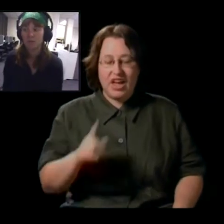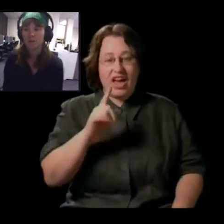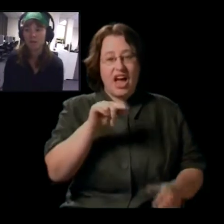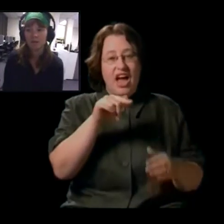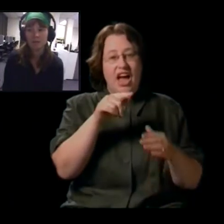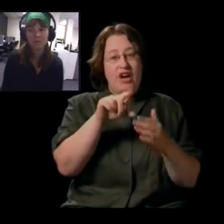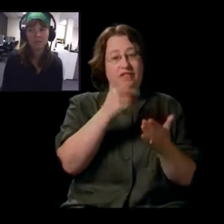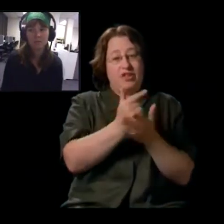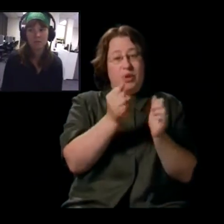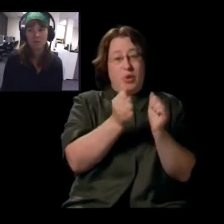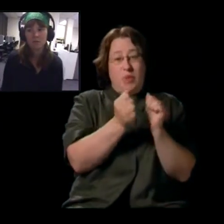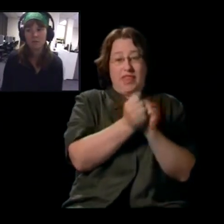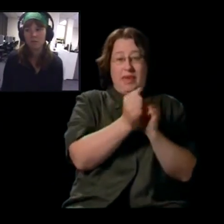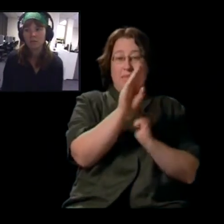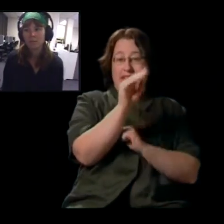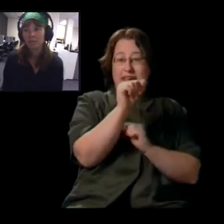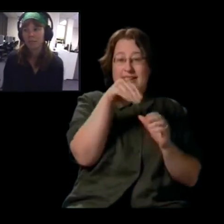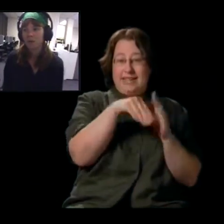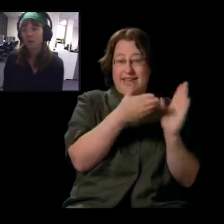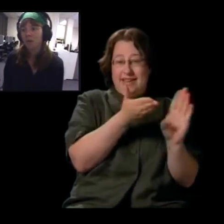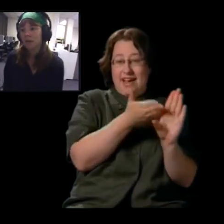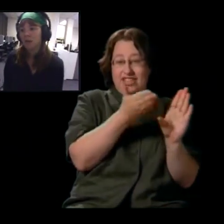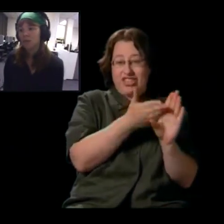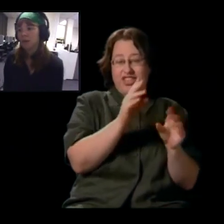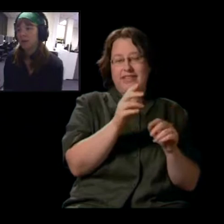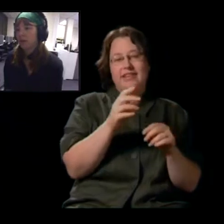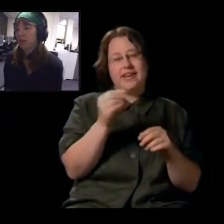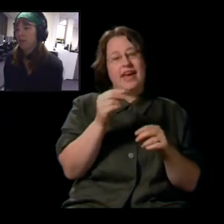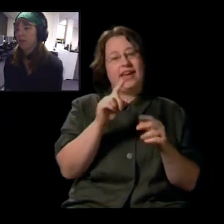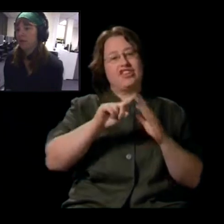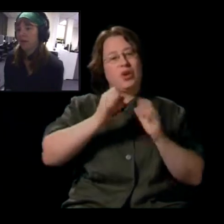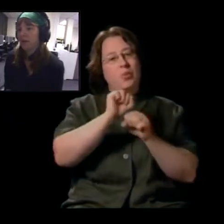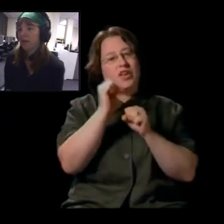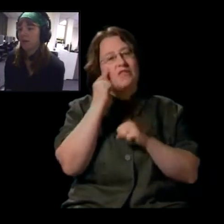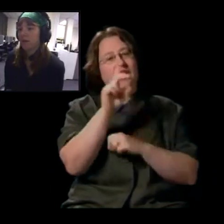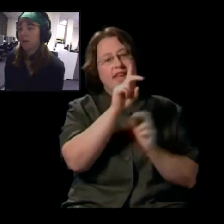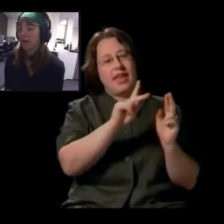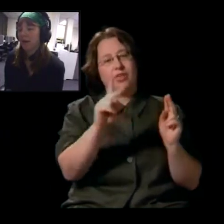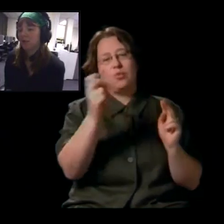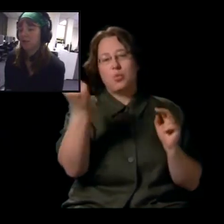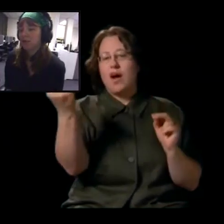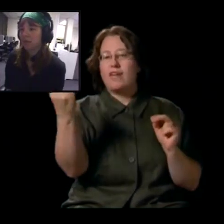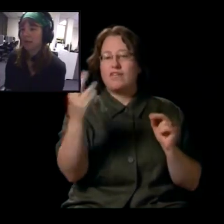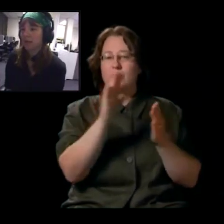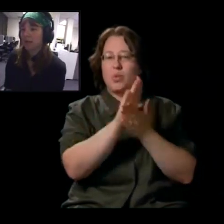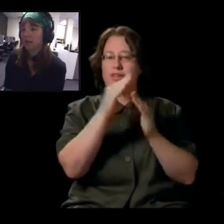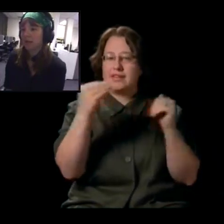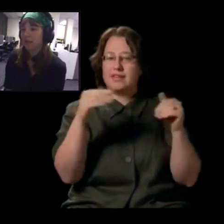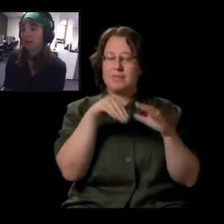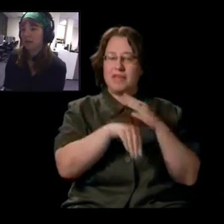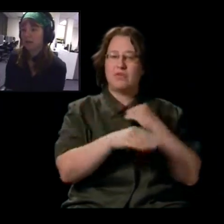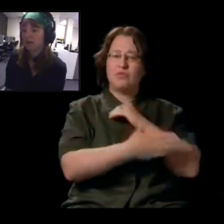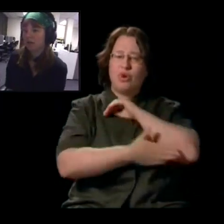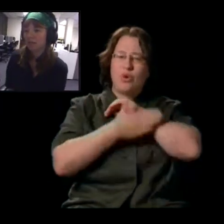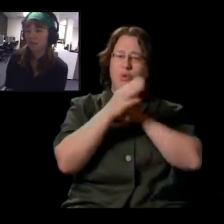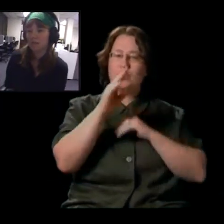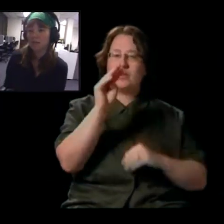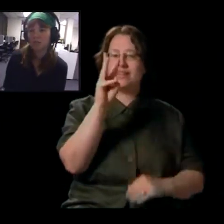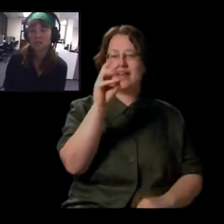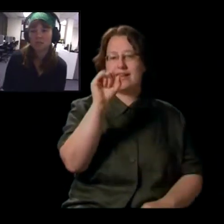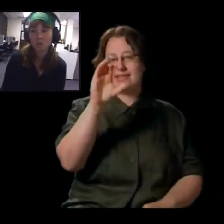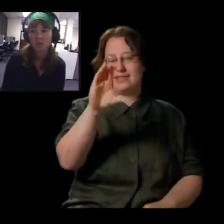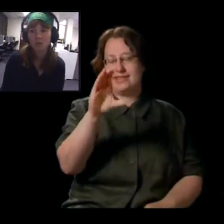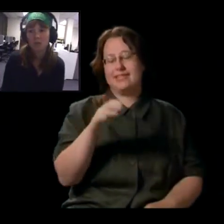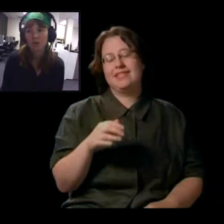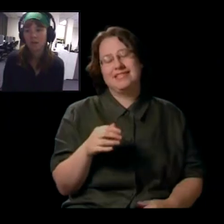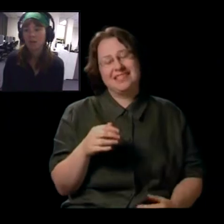information about myself. I graduated with my bachelor's degree in educational psychology,